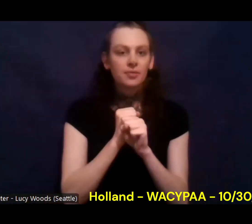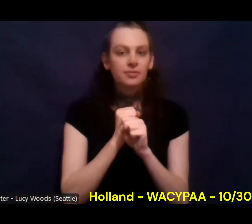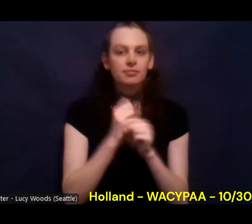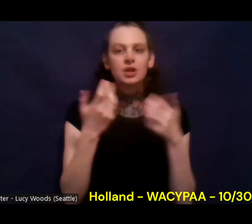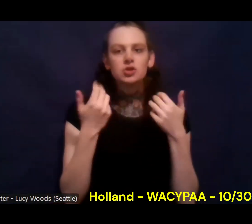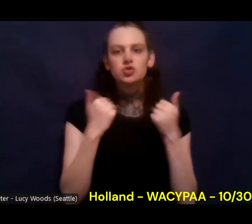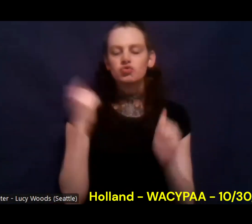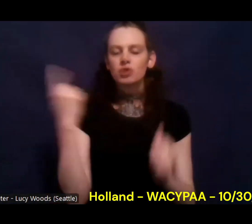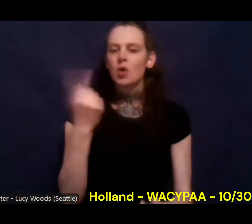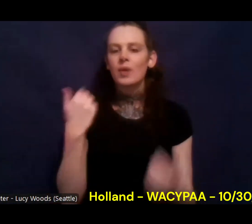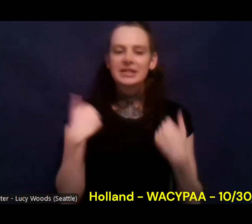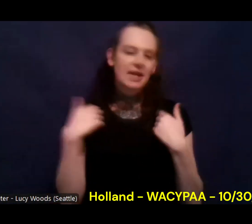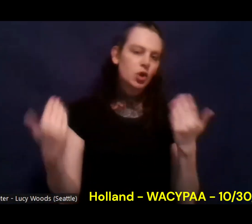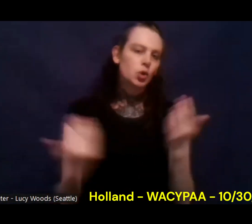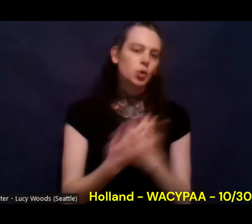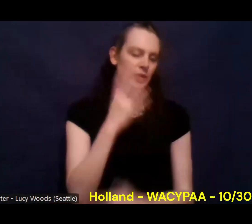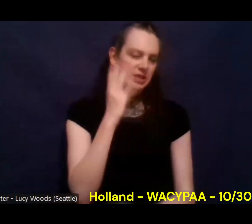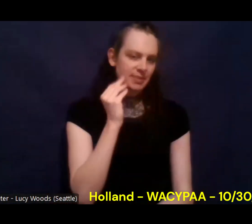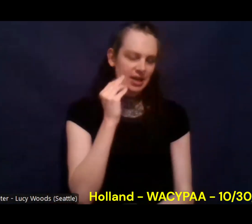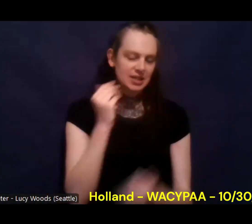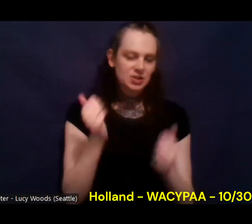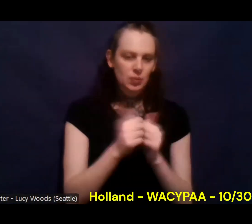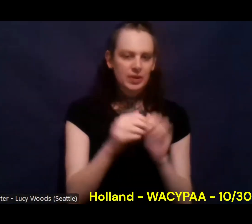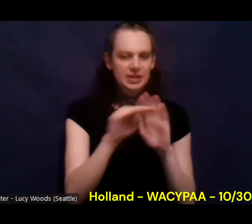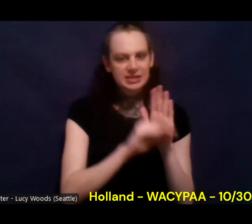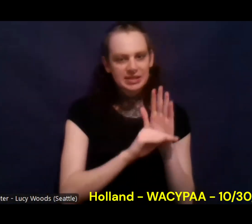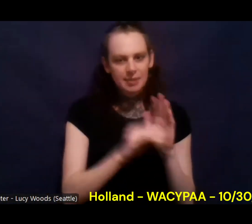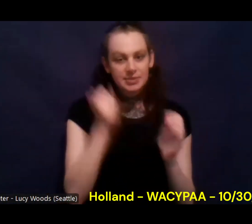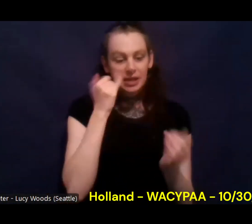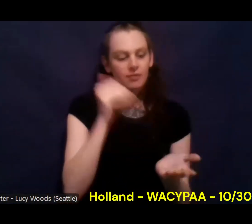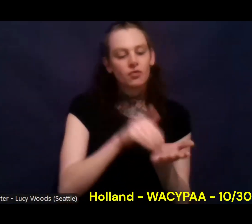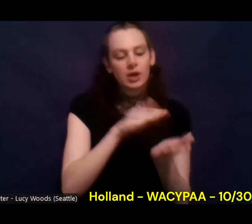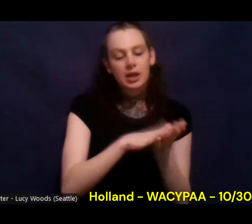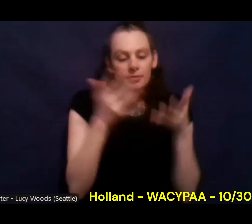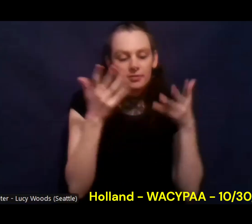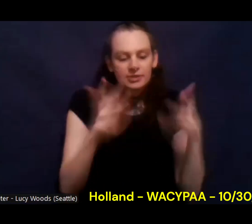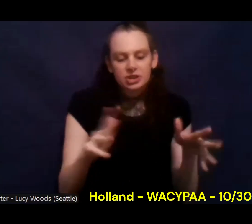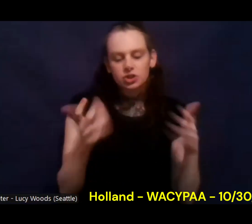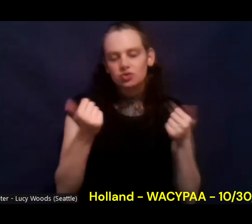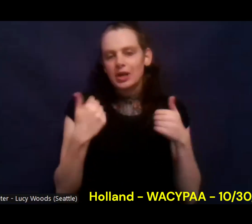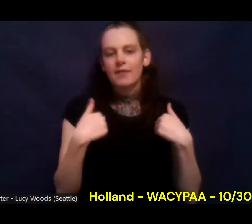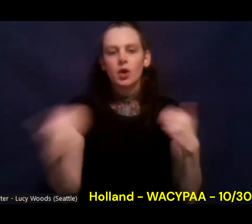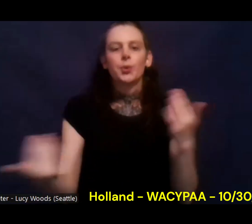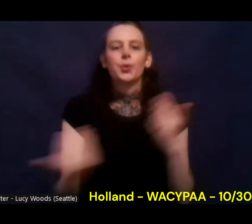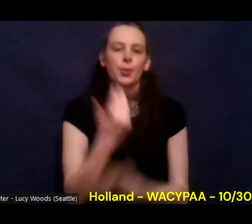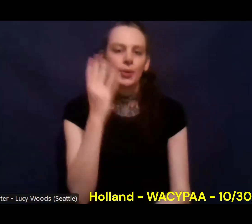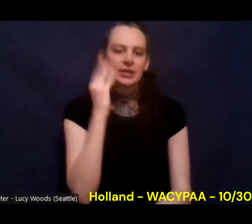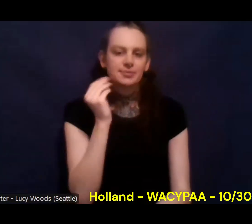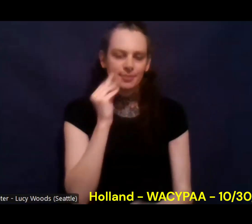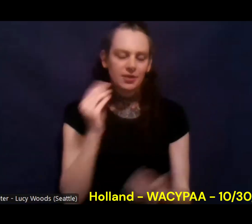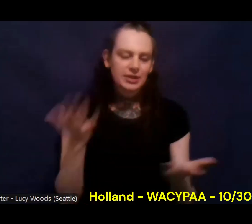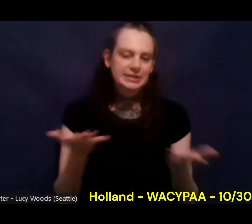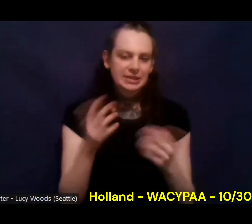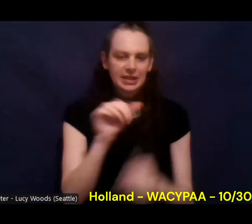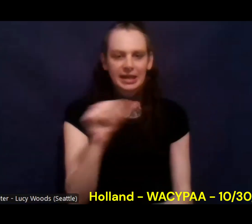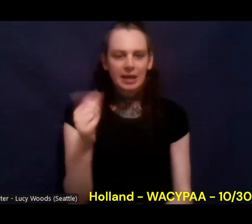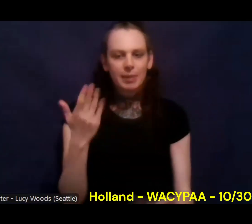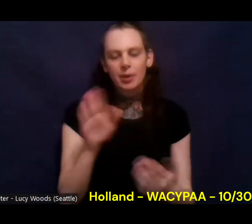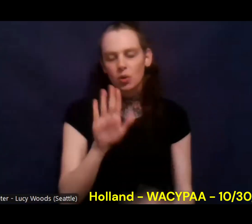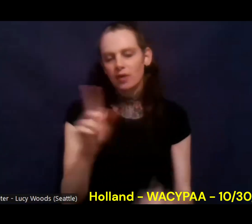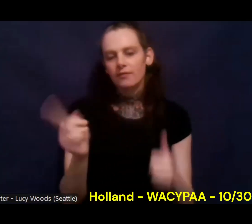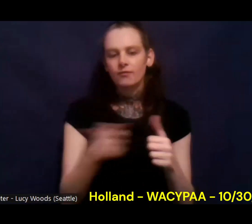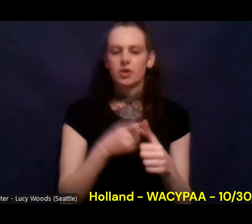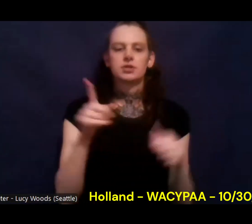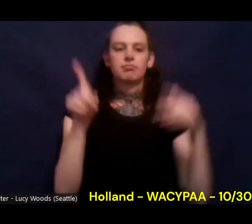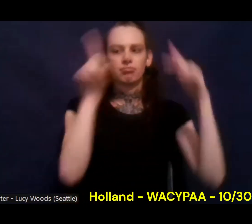new experience with the steps. If you're coming back from a slip, maybe try having a new experience with AA because maybe your first thought is wrong about how we did